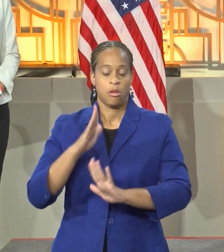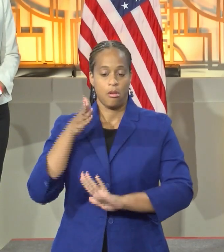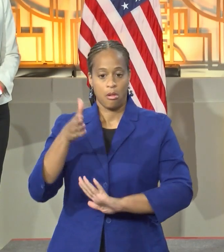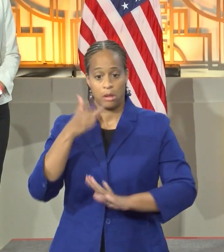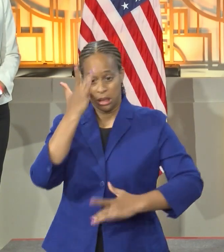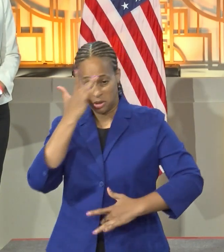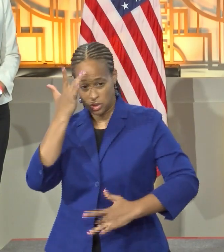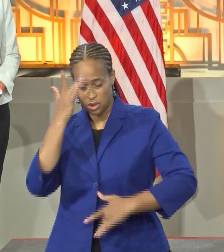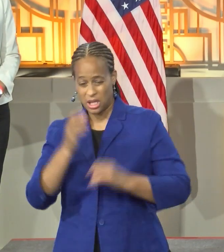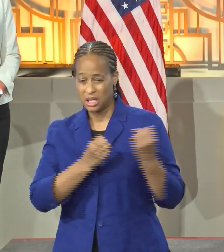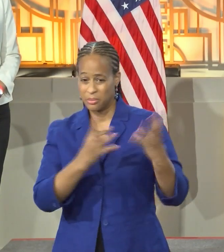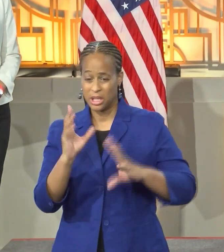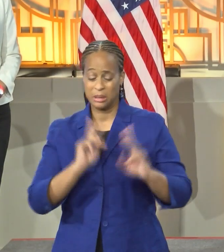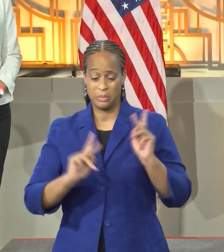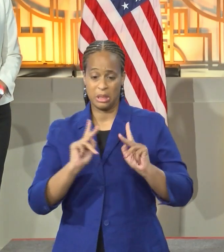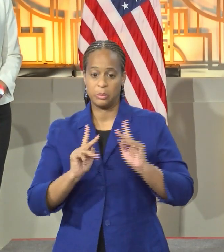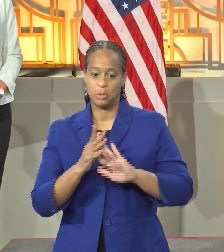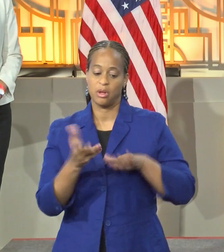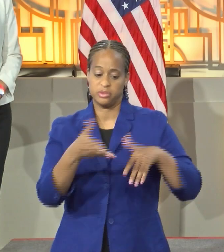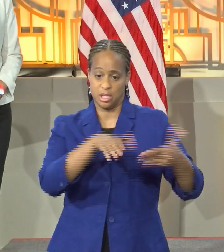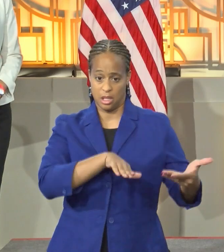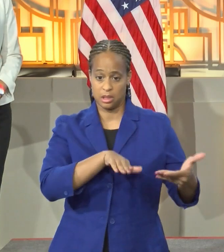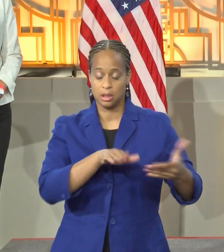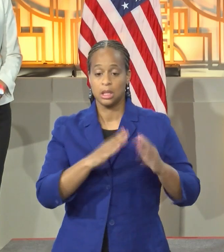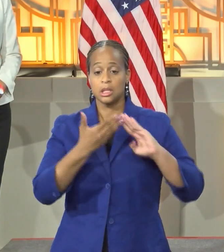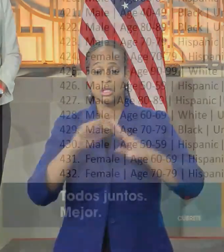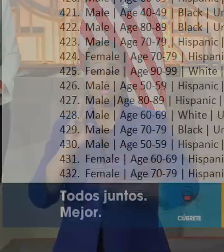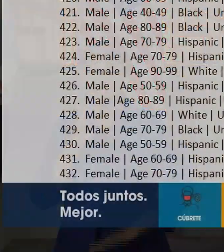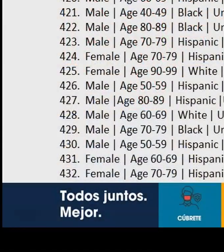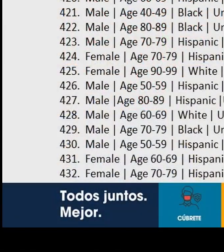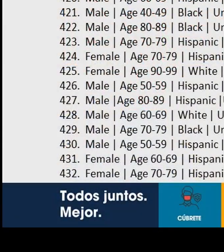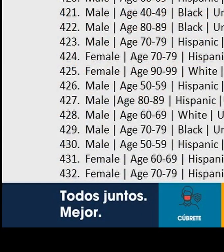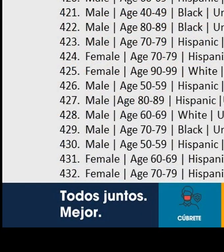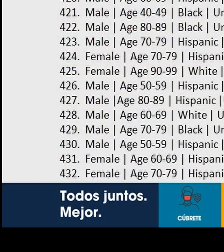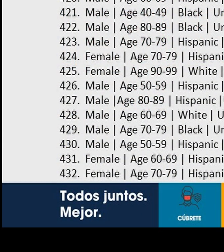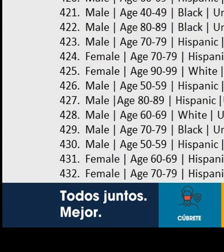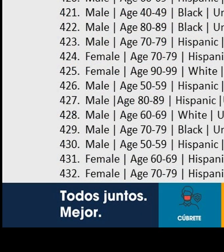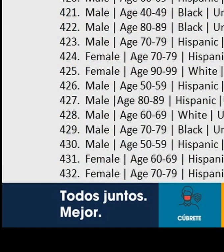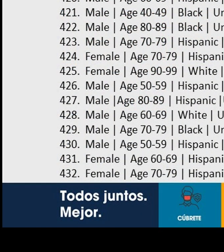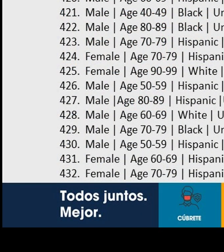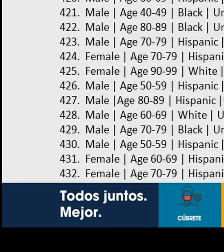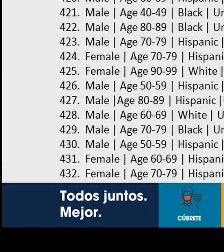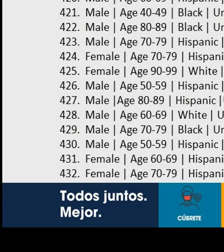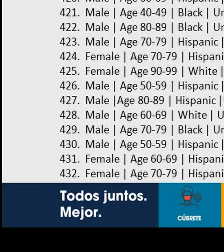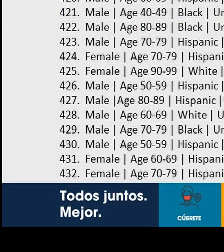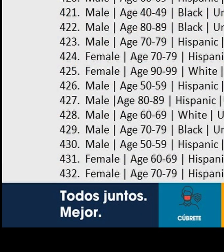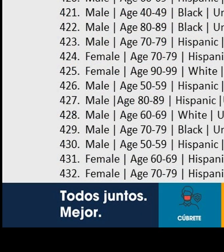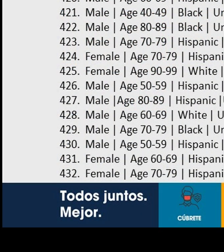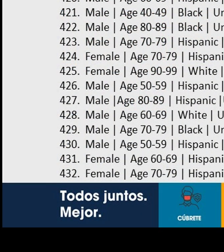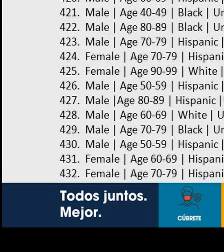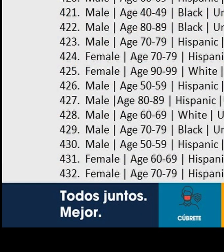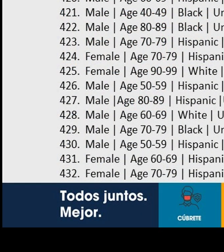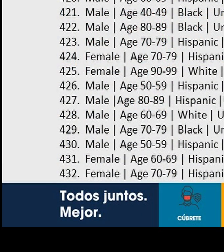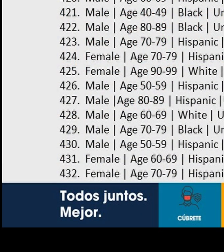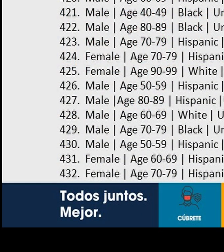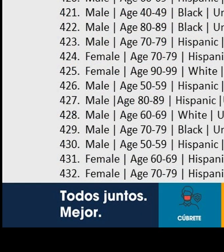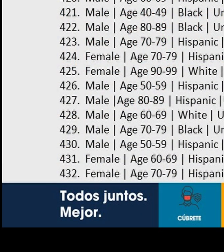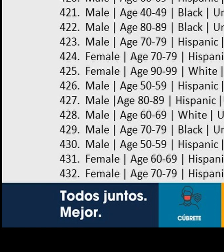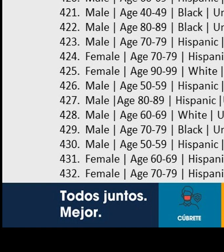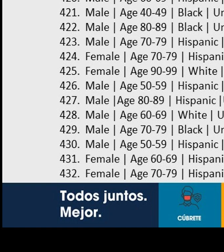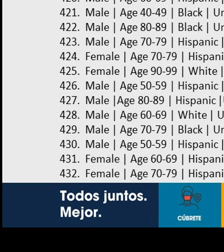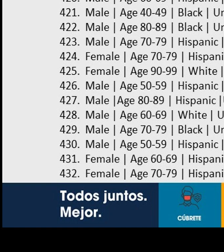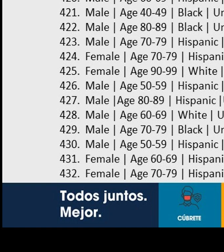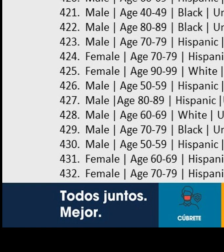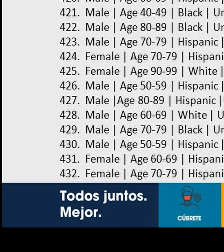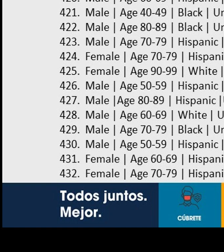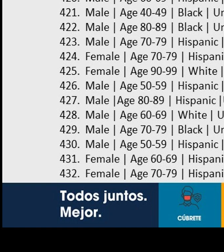of Houston lives have been cut short. The city of Houston's Hispanic community is disproportionately impacted, accounting for